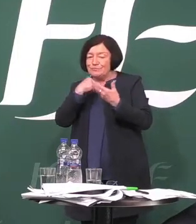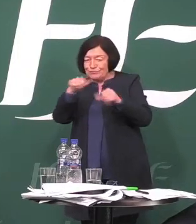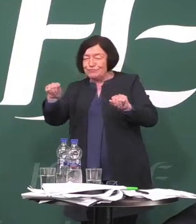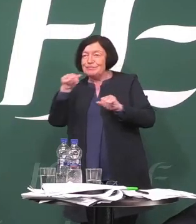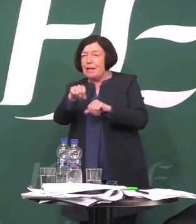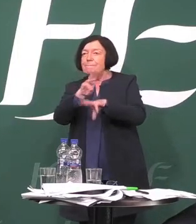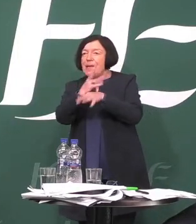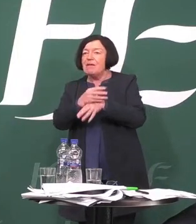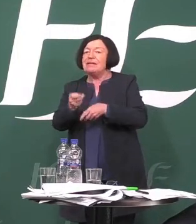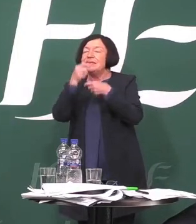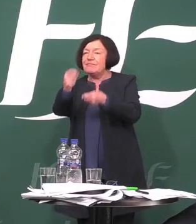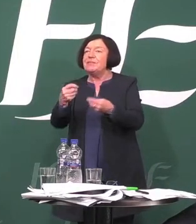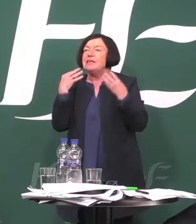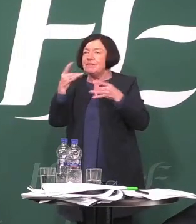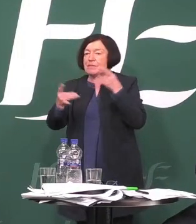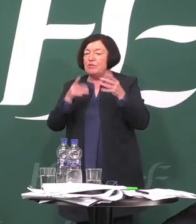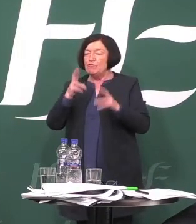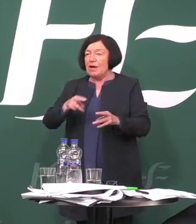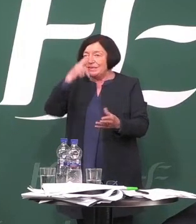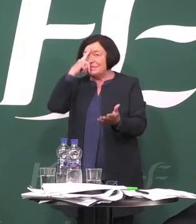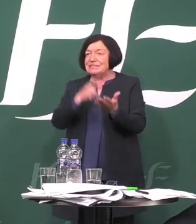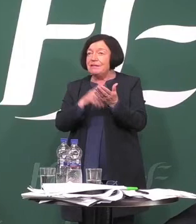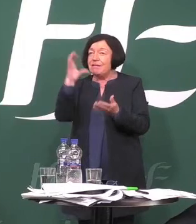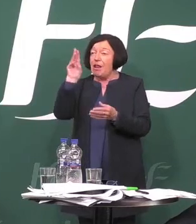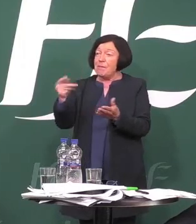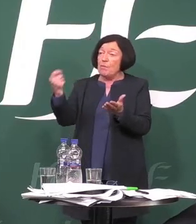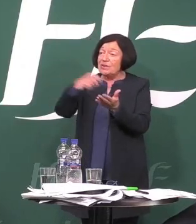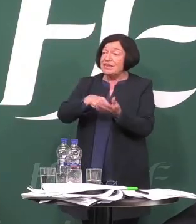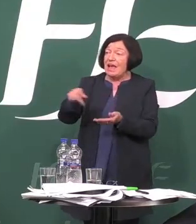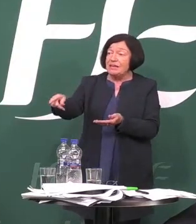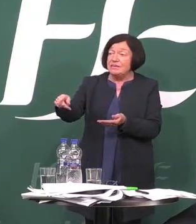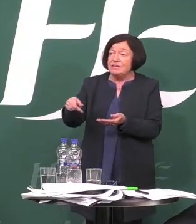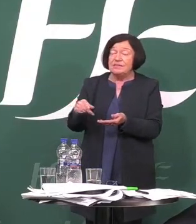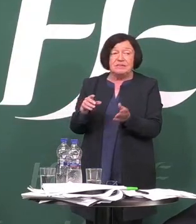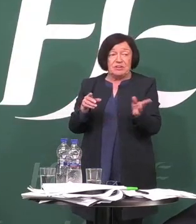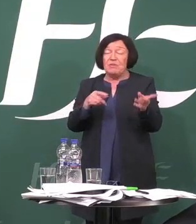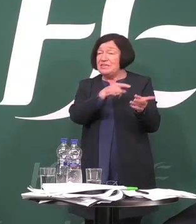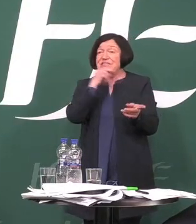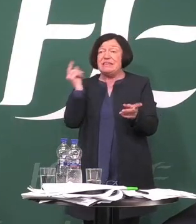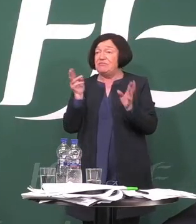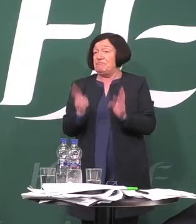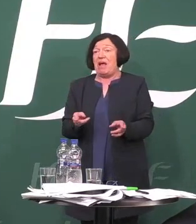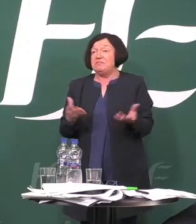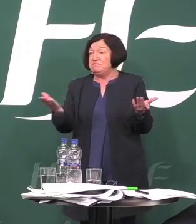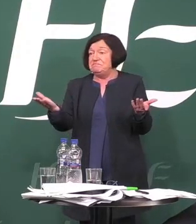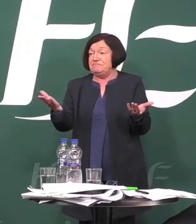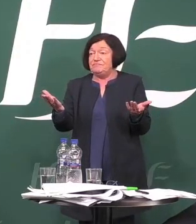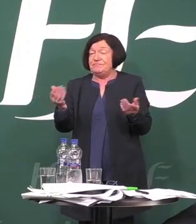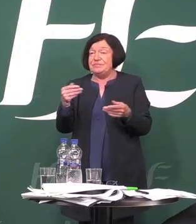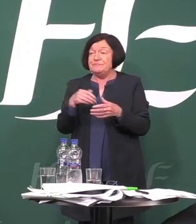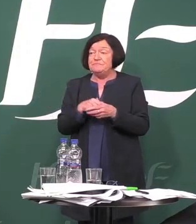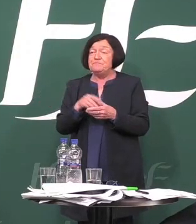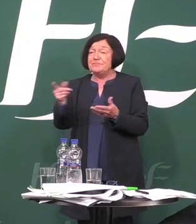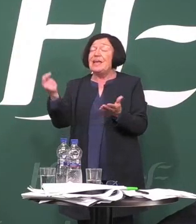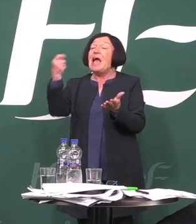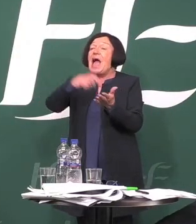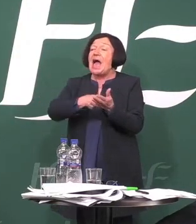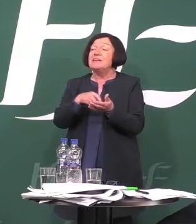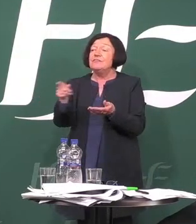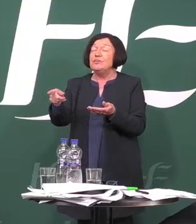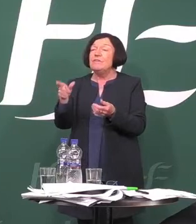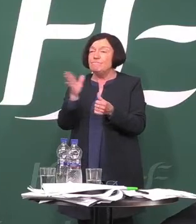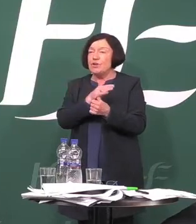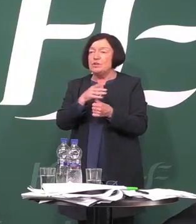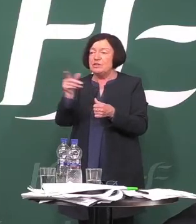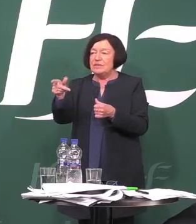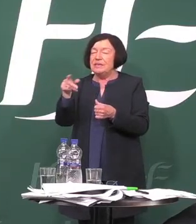that information so they can make informed decisions. Colin might want to add to that. Damien said everything. Just to add to that, first